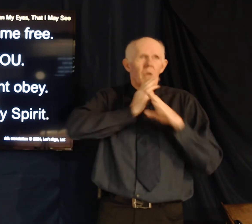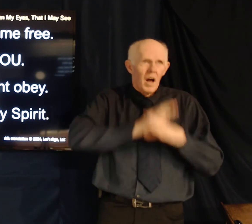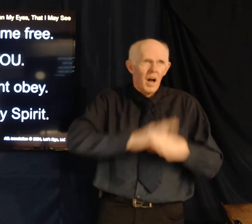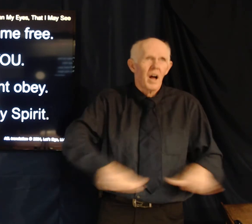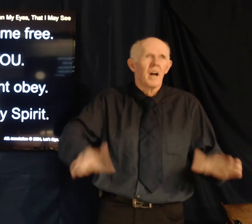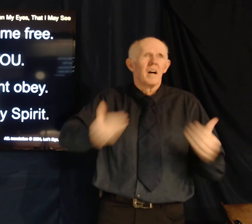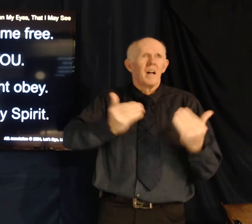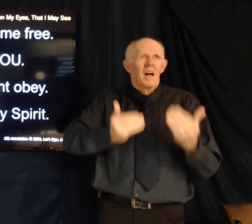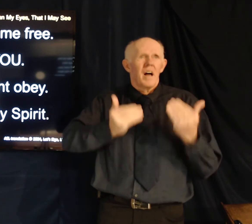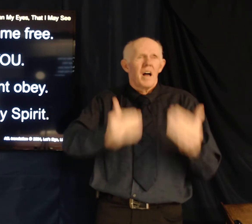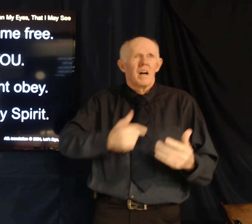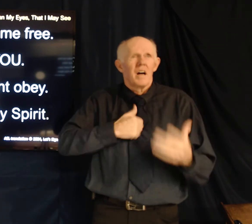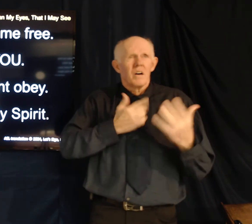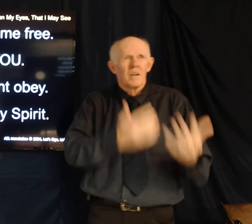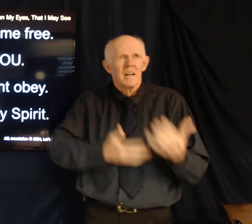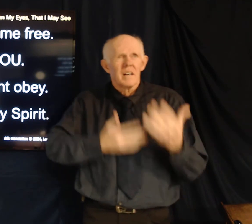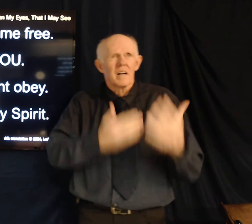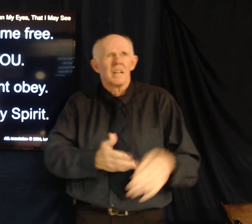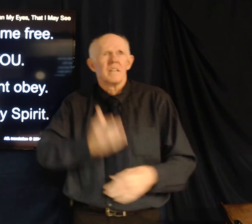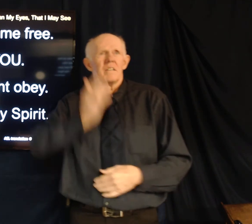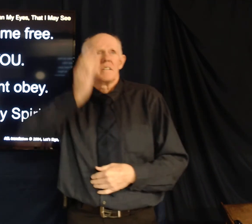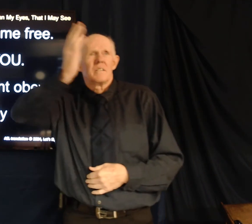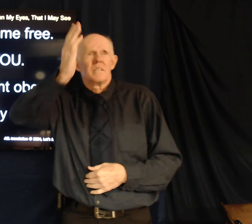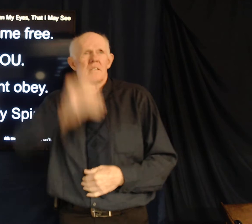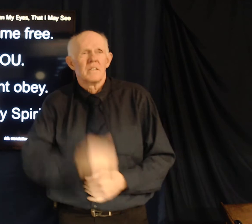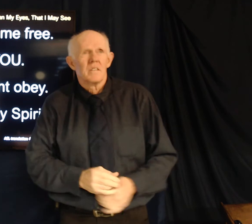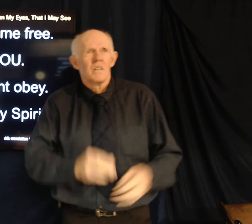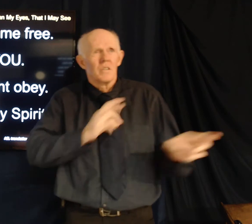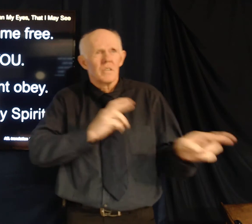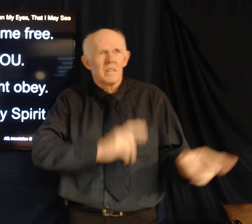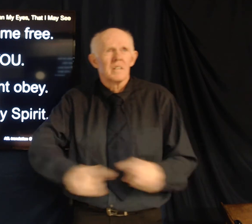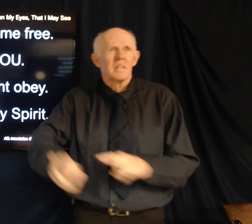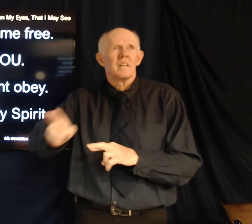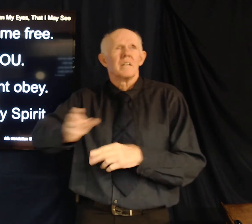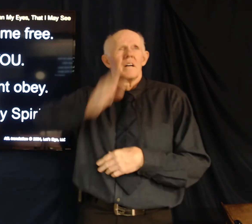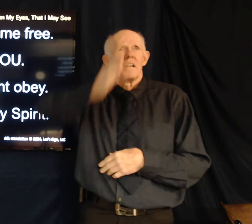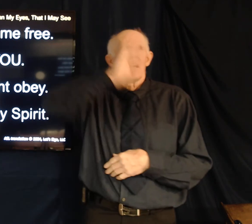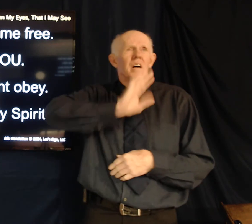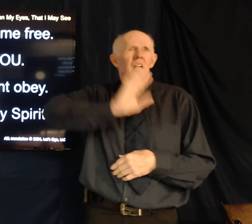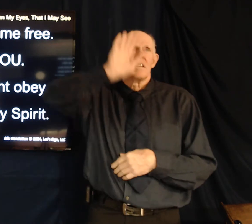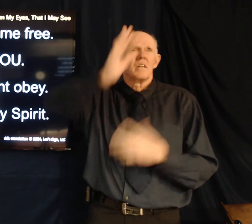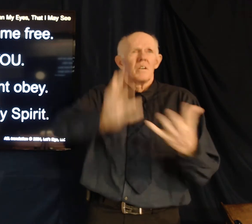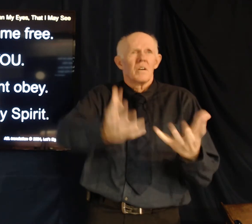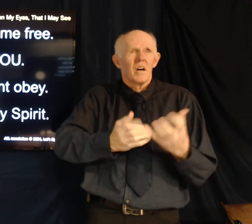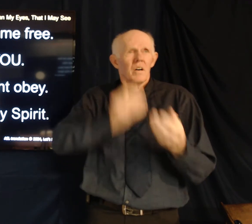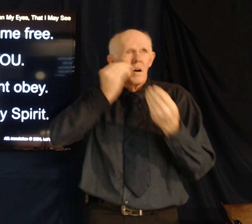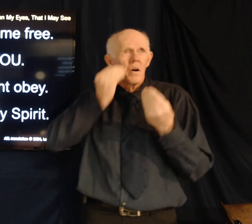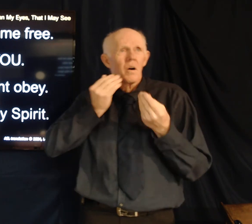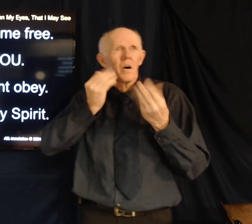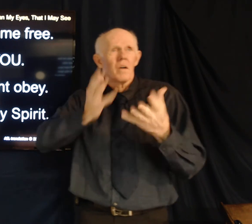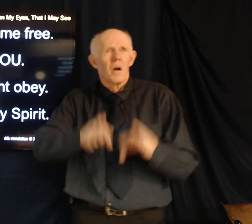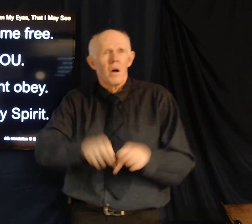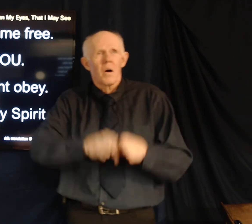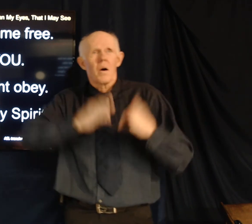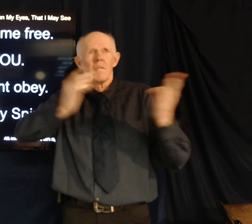Quietly now, I wait for you. Ready, God, your want. Obey.